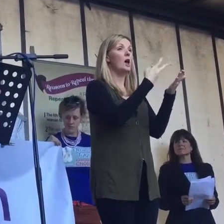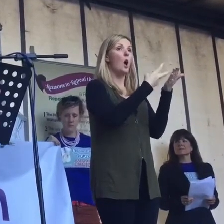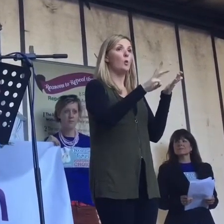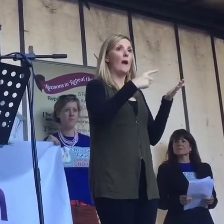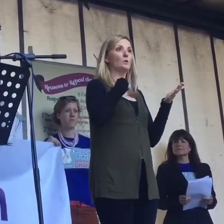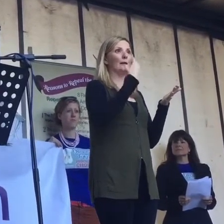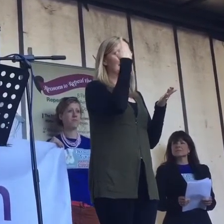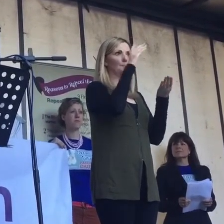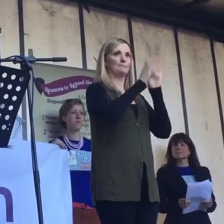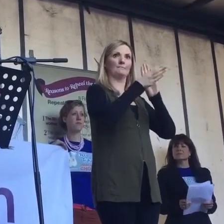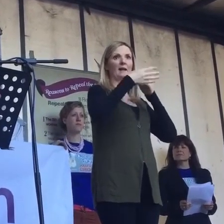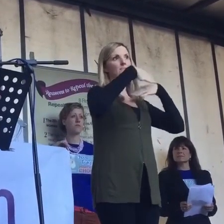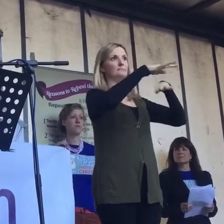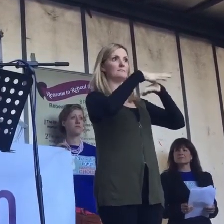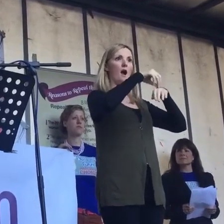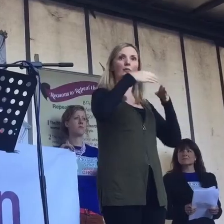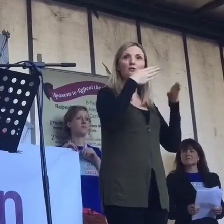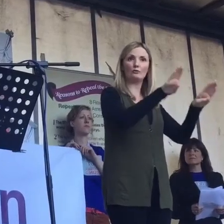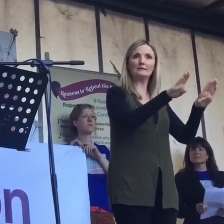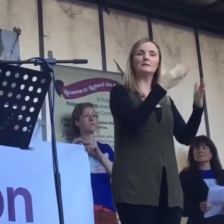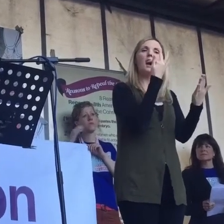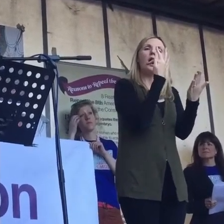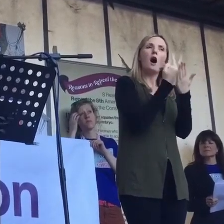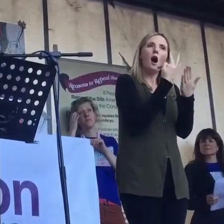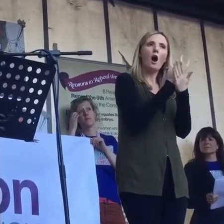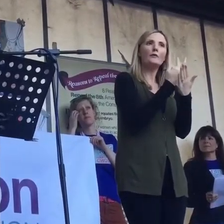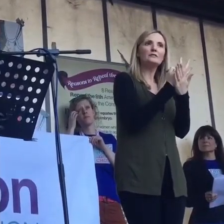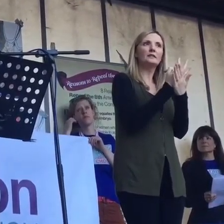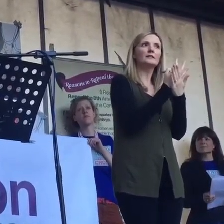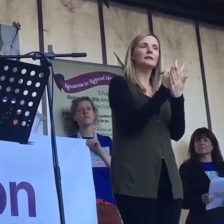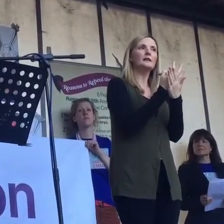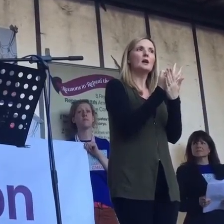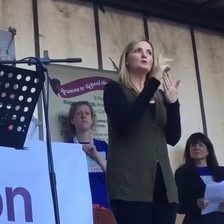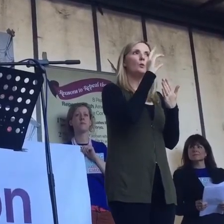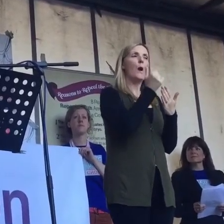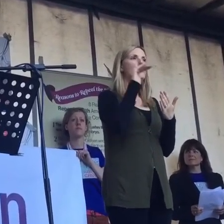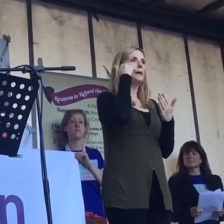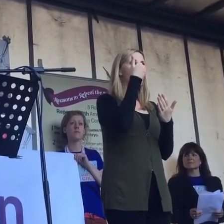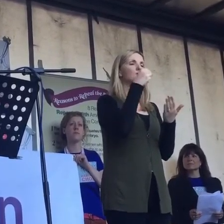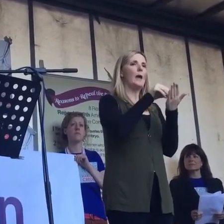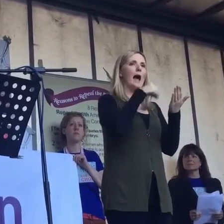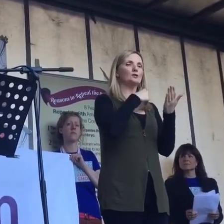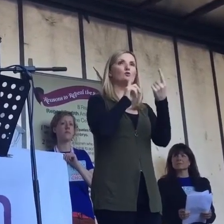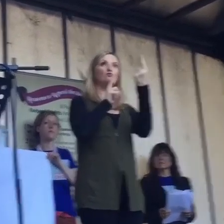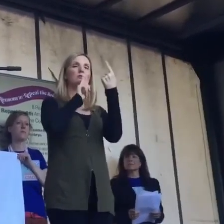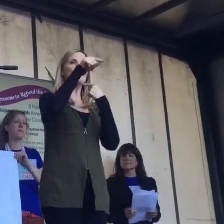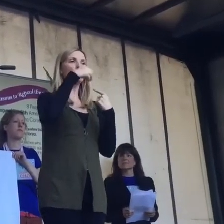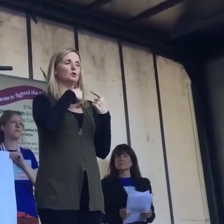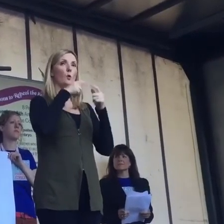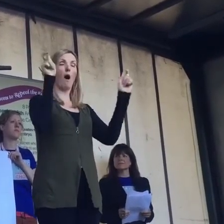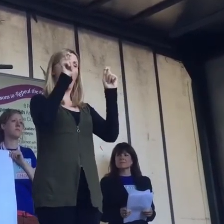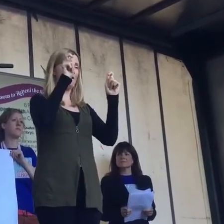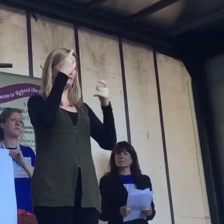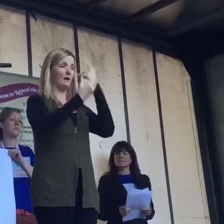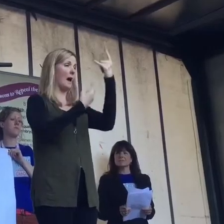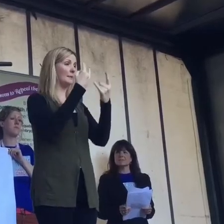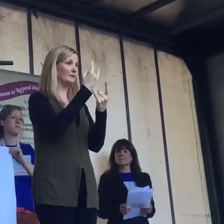on these streets, it was often in response to horrendous tragedies